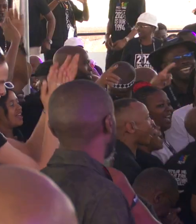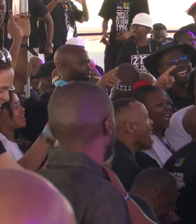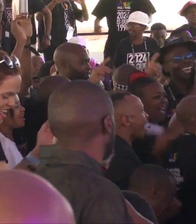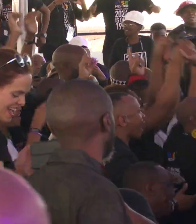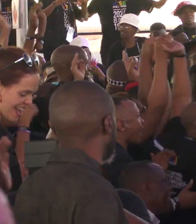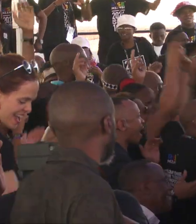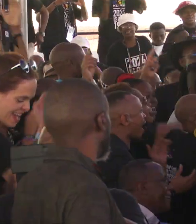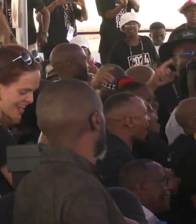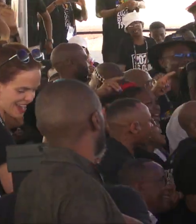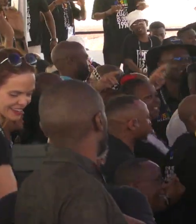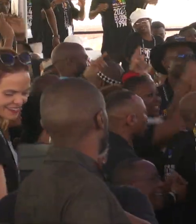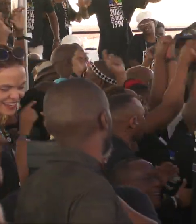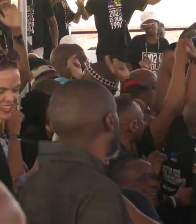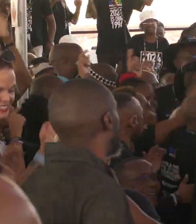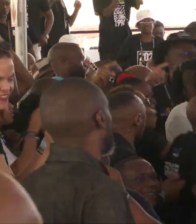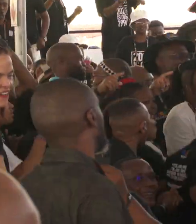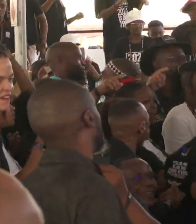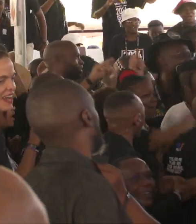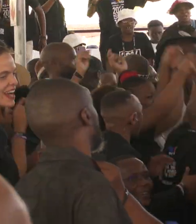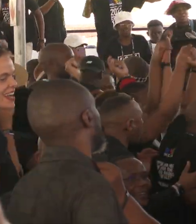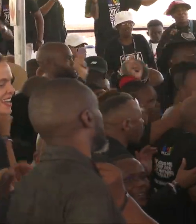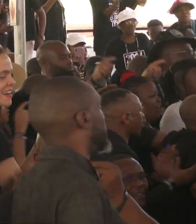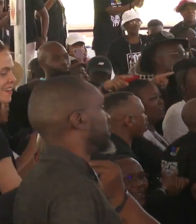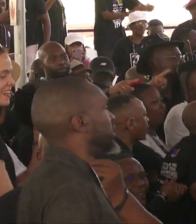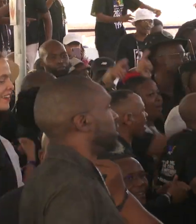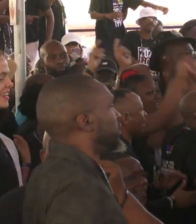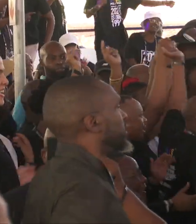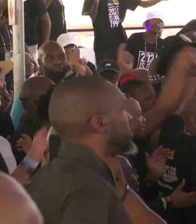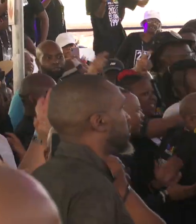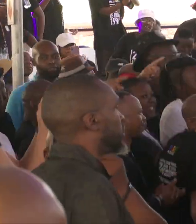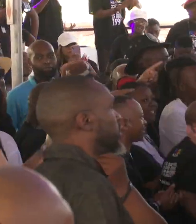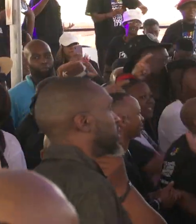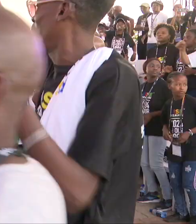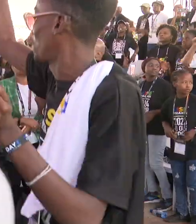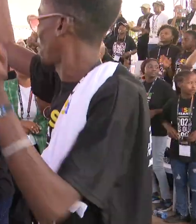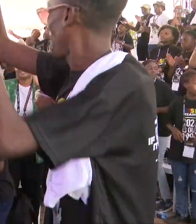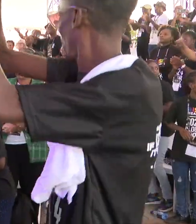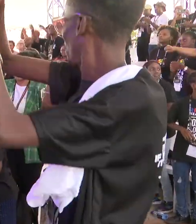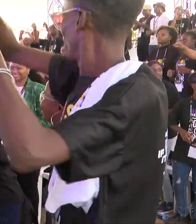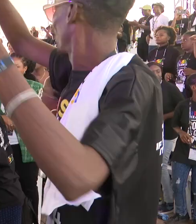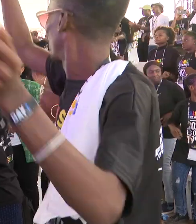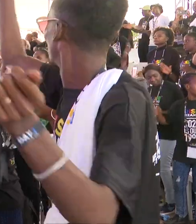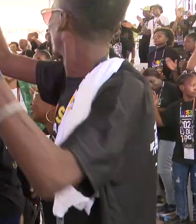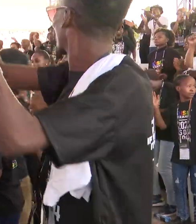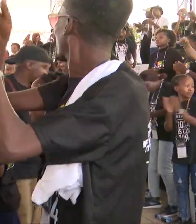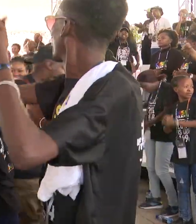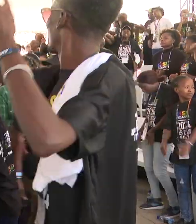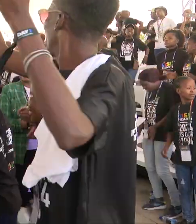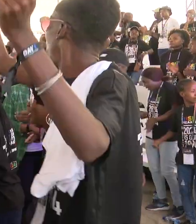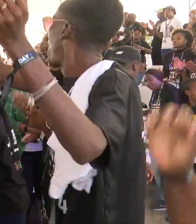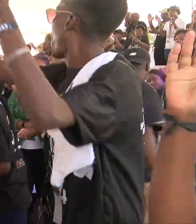Horobarete, Tua, Tua, Horobarete,